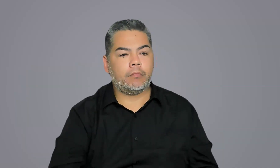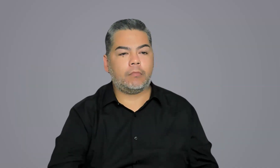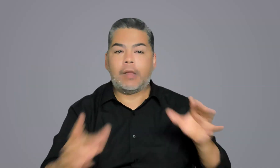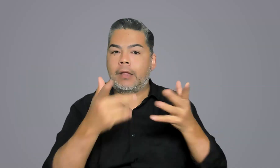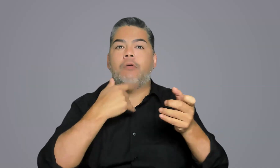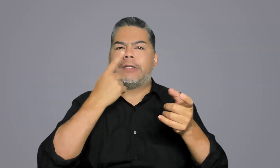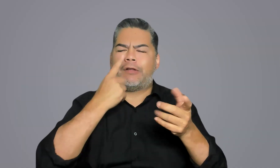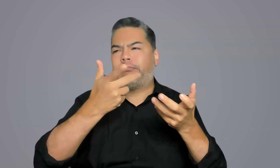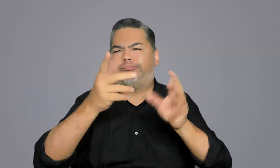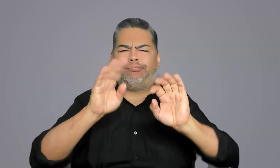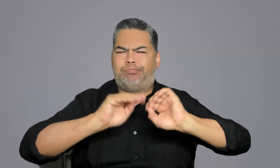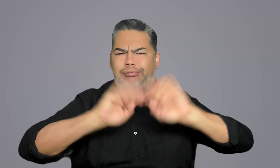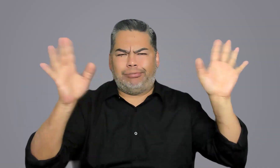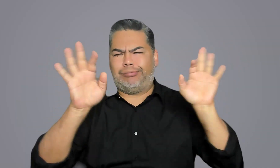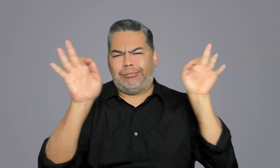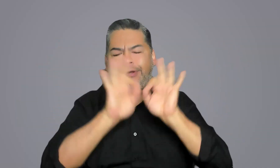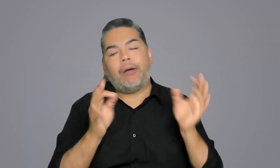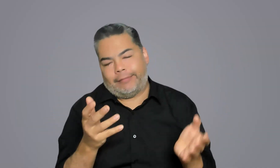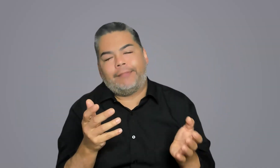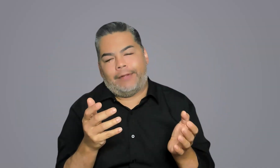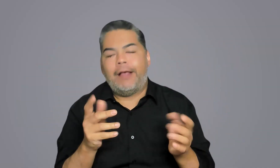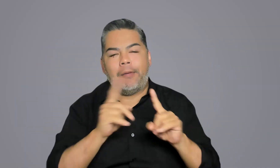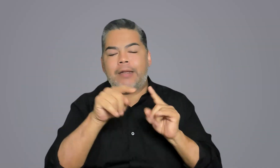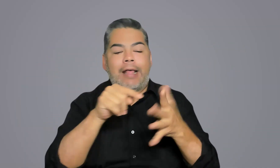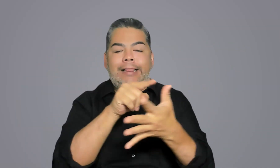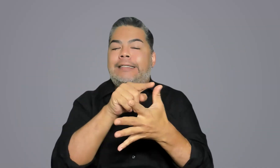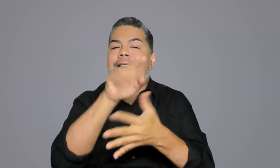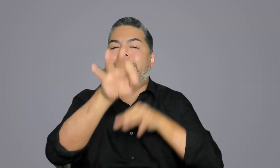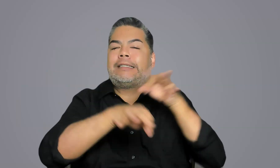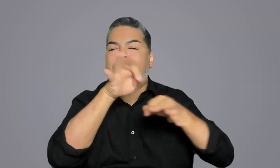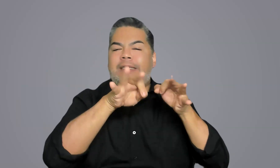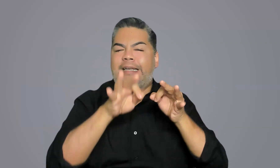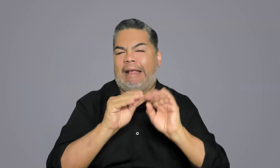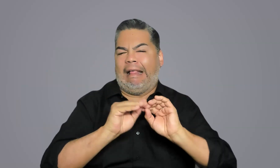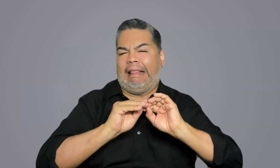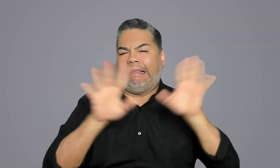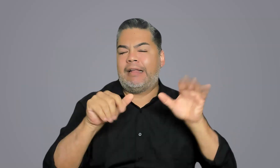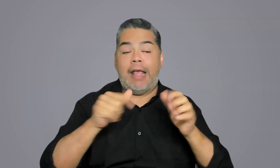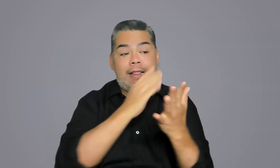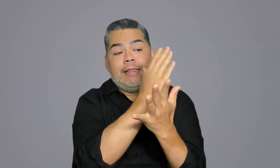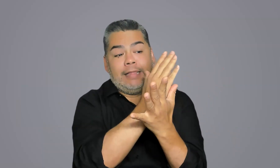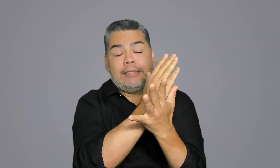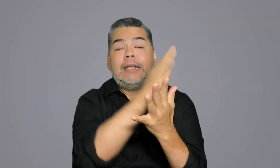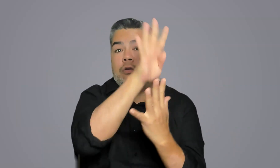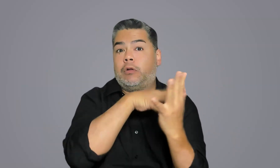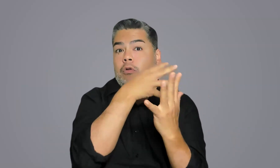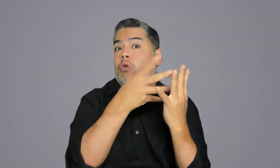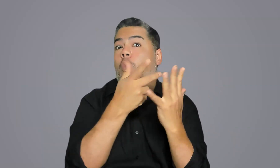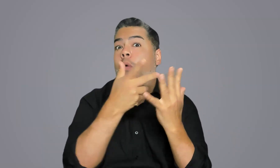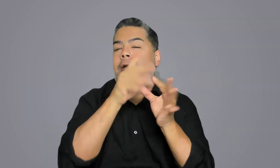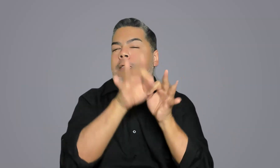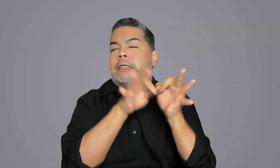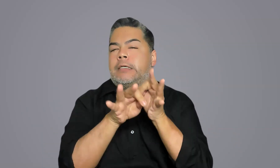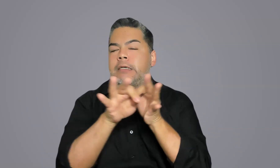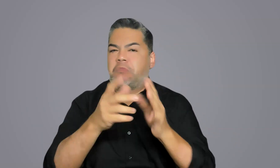that users can access the information clearly and they know what that spreadsheet's about and they can really kind of delve into the details straight away.